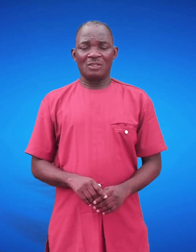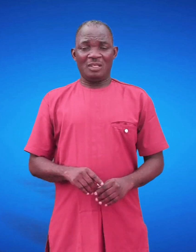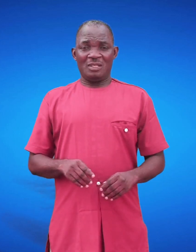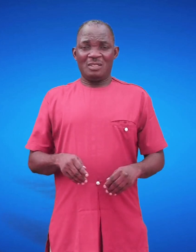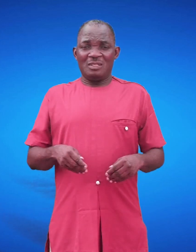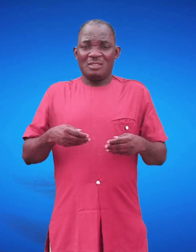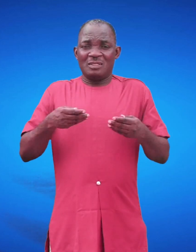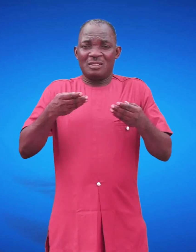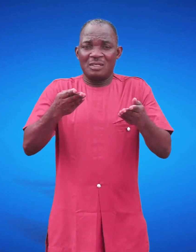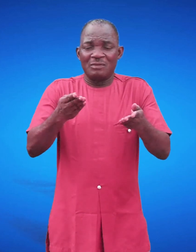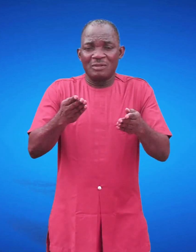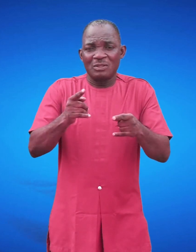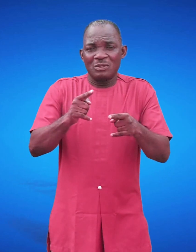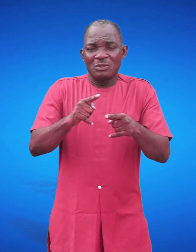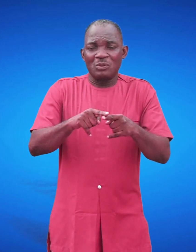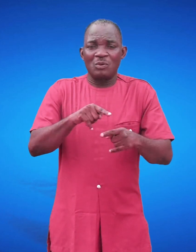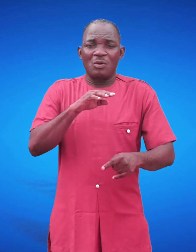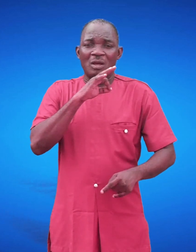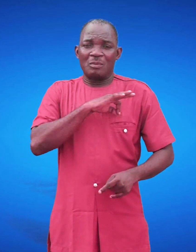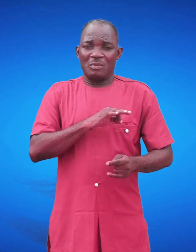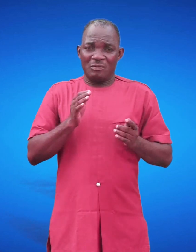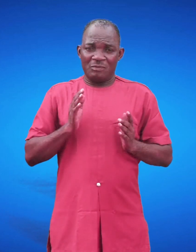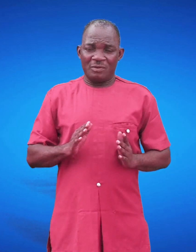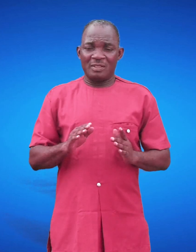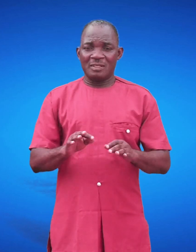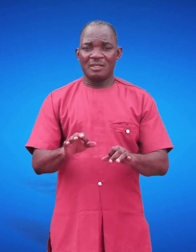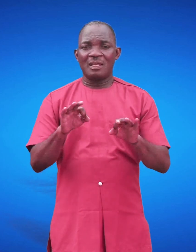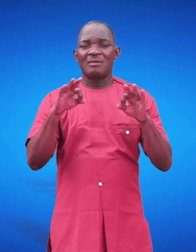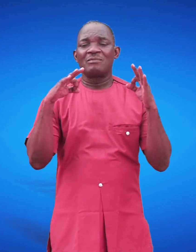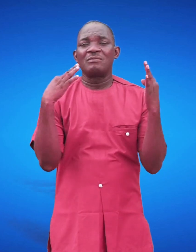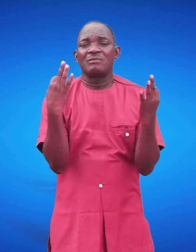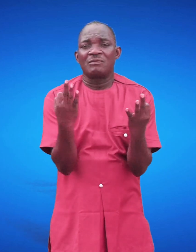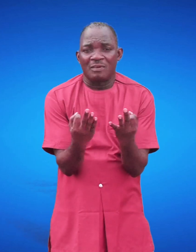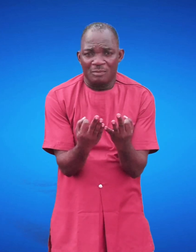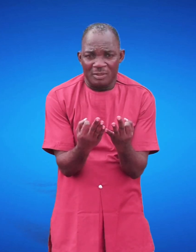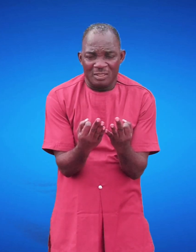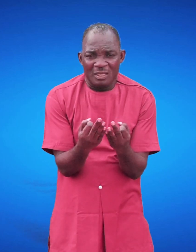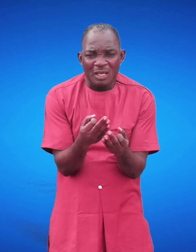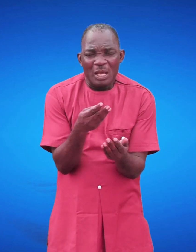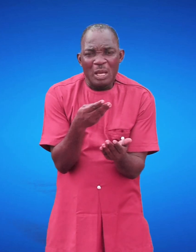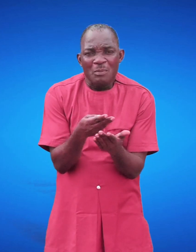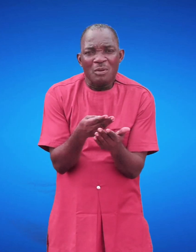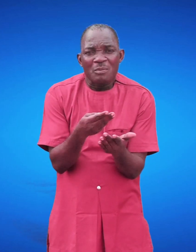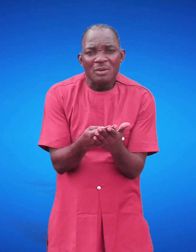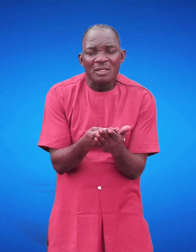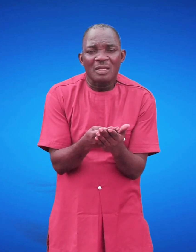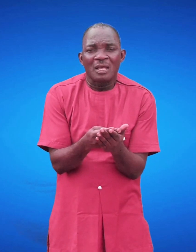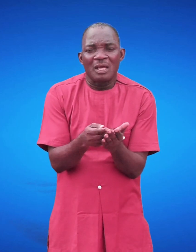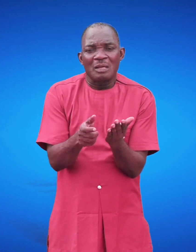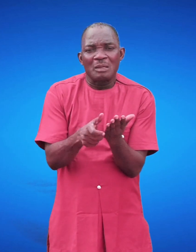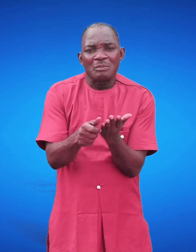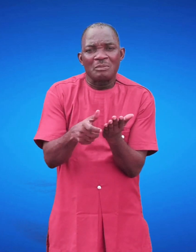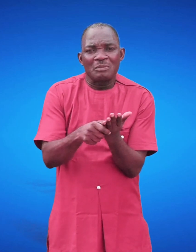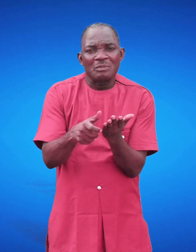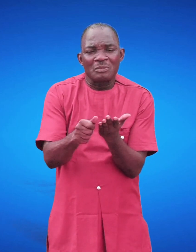to the beneficiary household the amount of cash grant